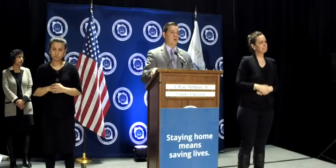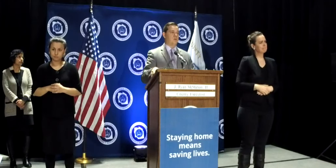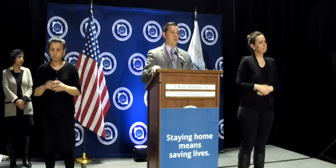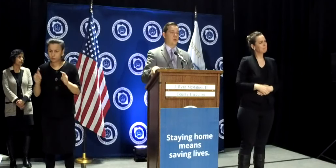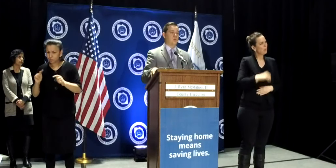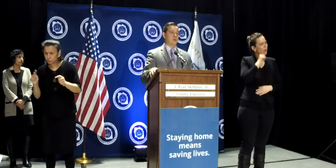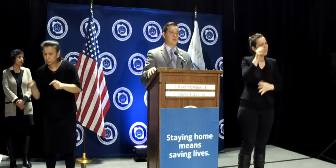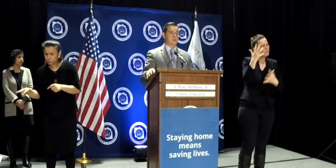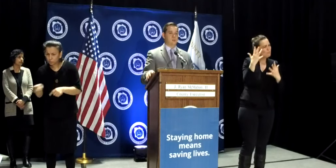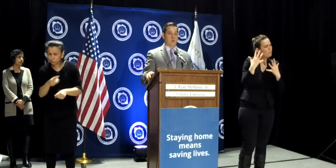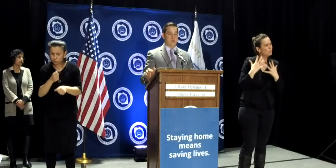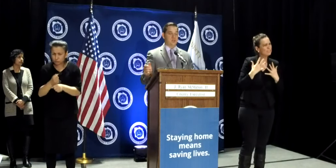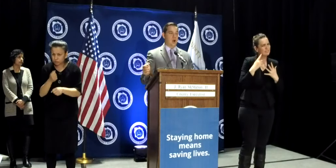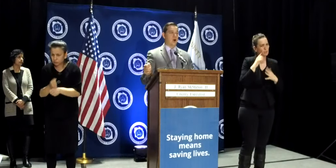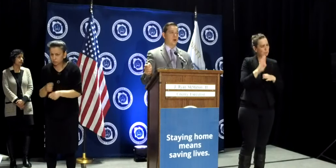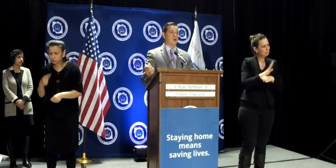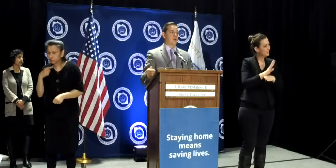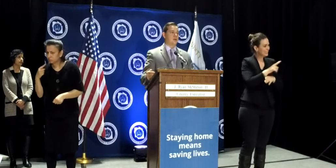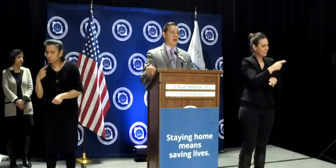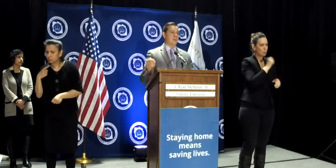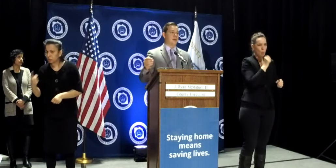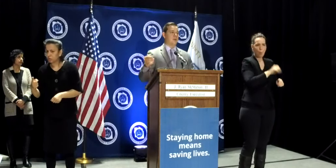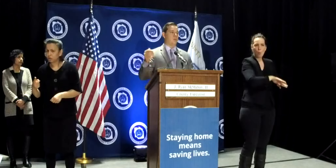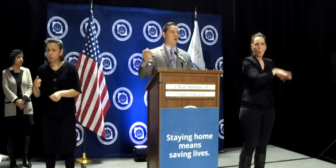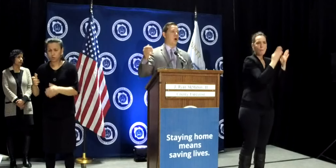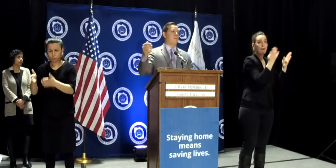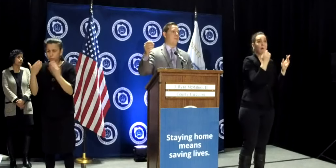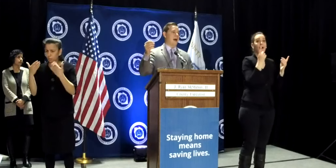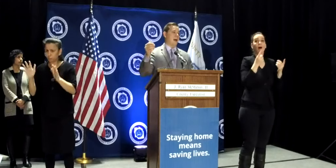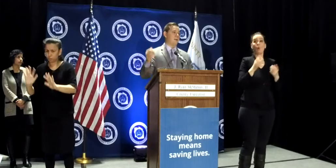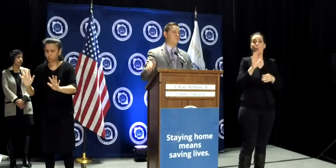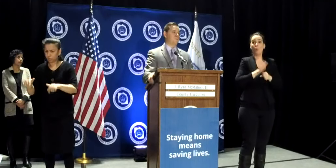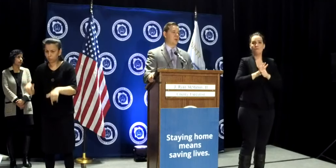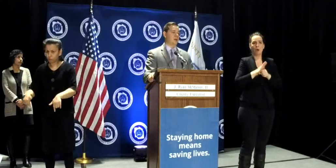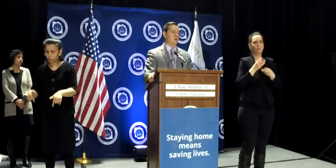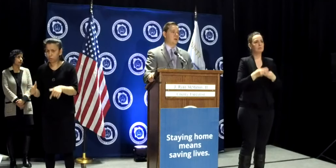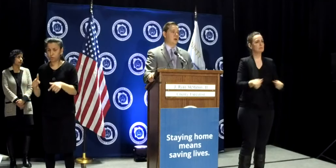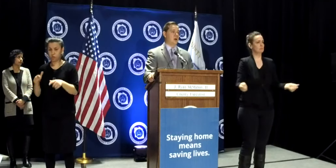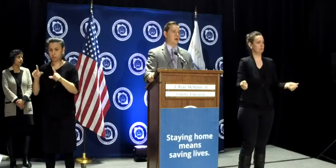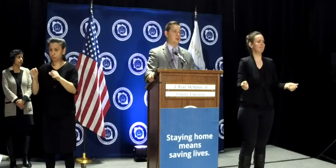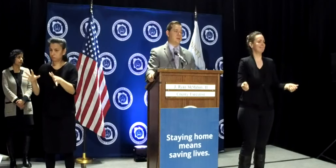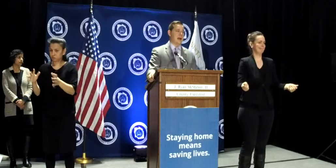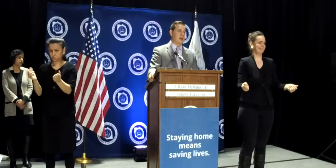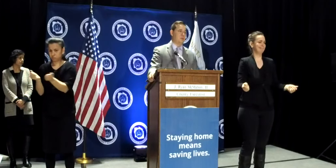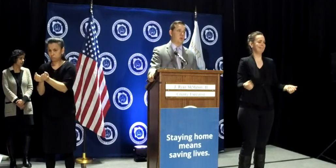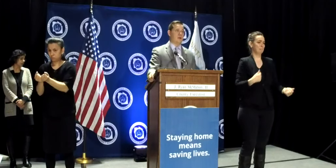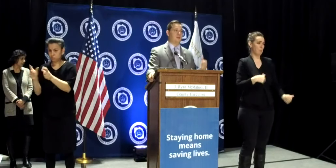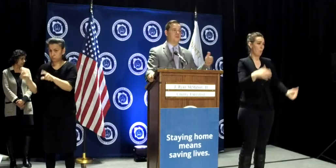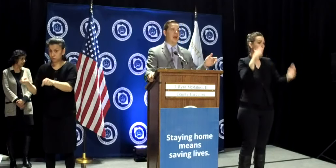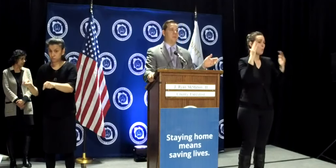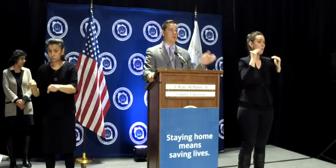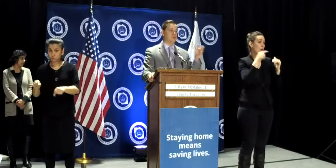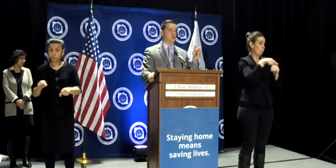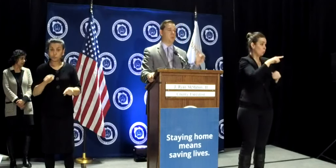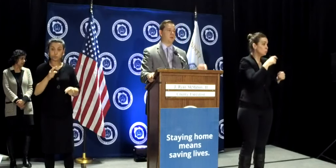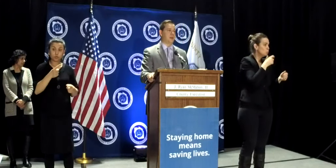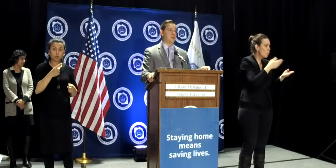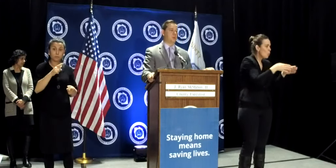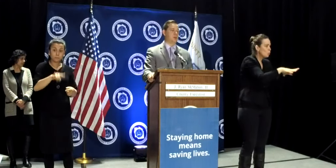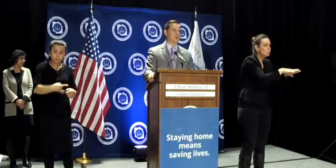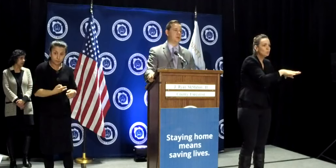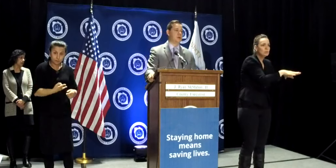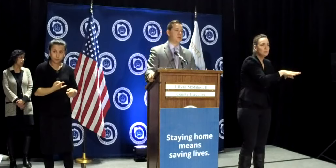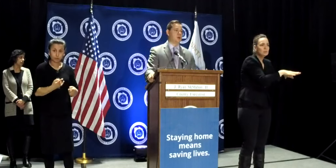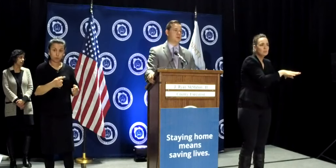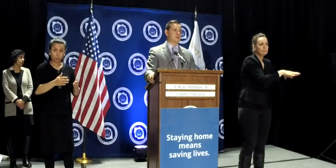and that hopefully when we can restart, that many of them will come back, and the economy will have enough capital to support them,